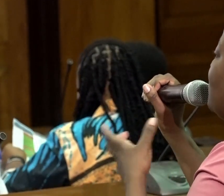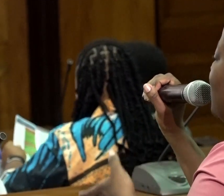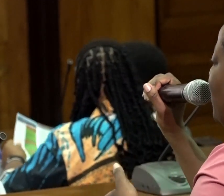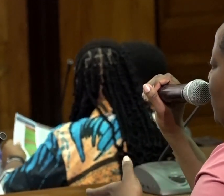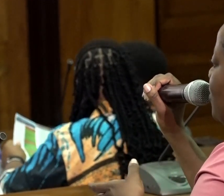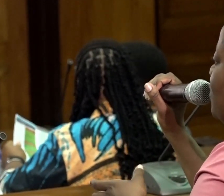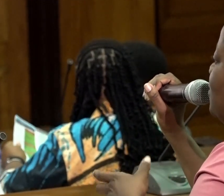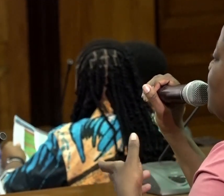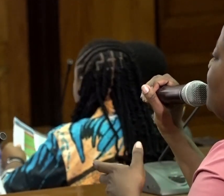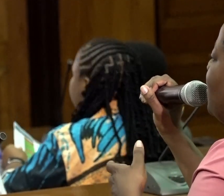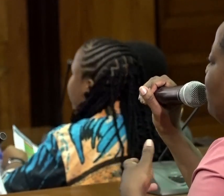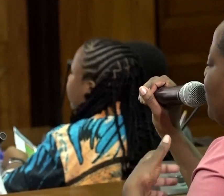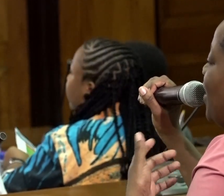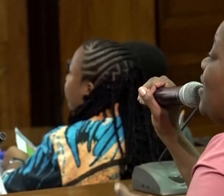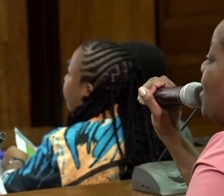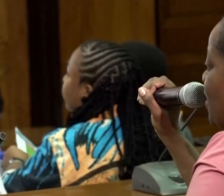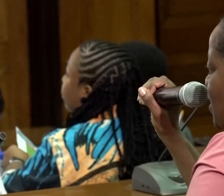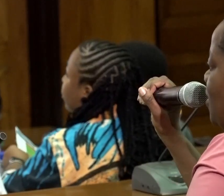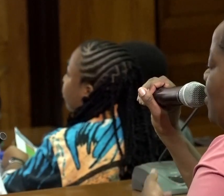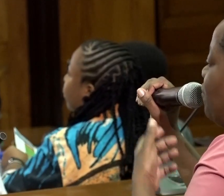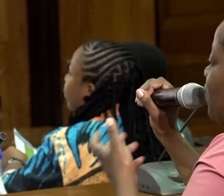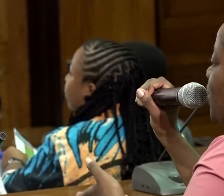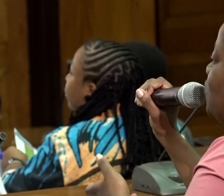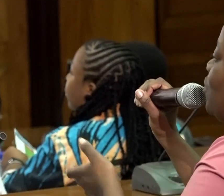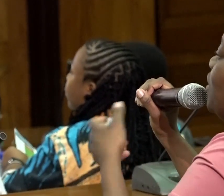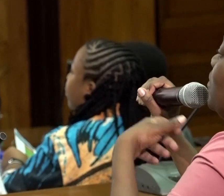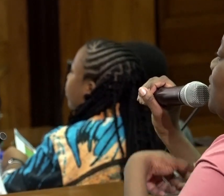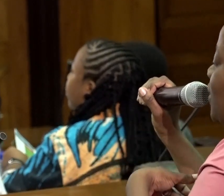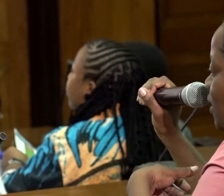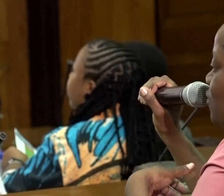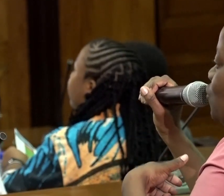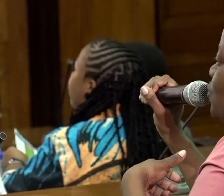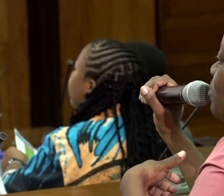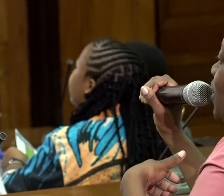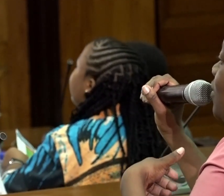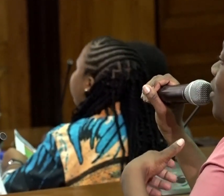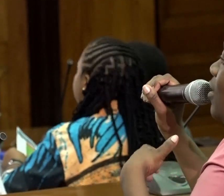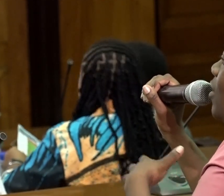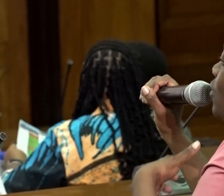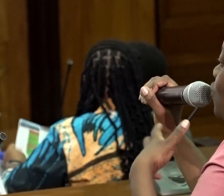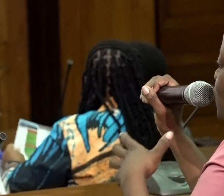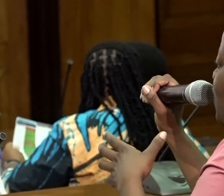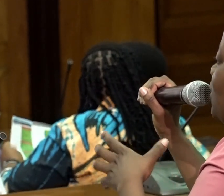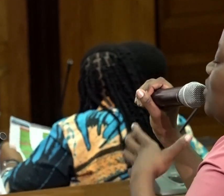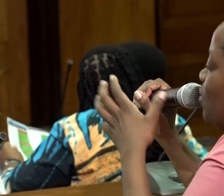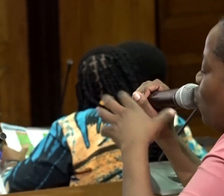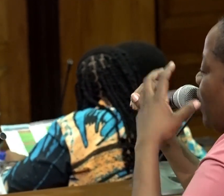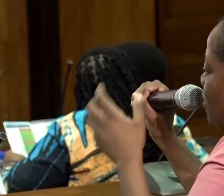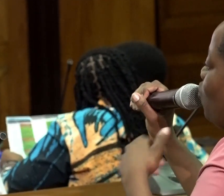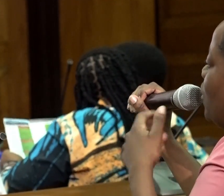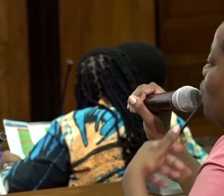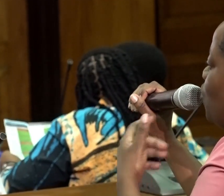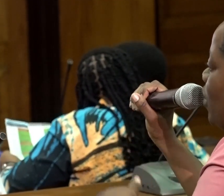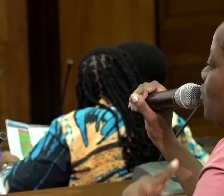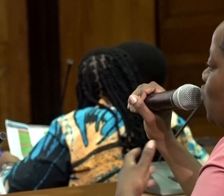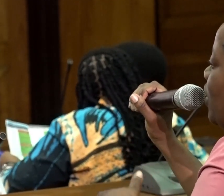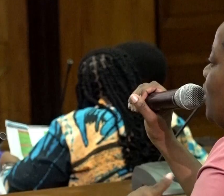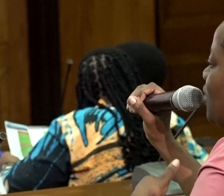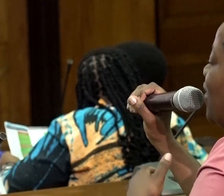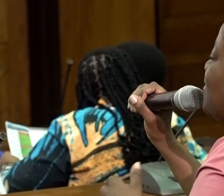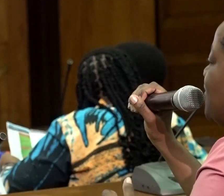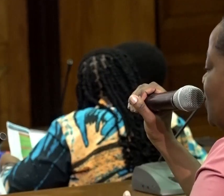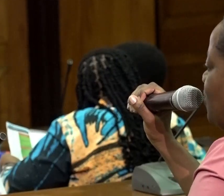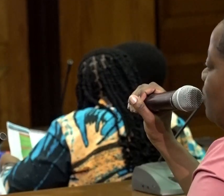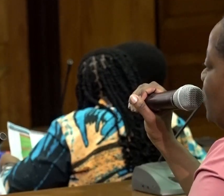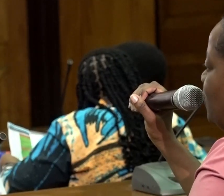of mental health? Did it have any effect on the mental health to the mother, to say, were you